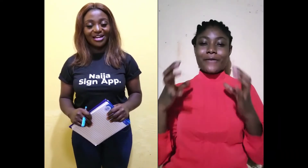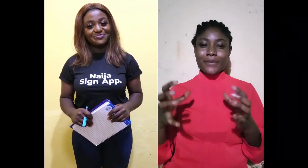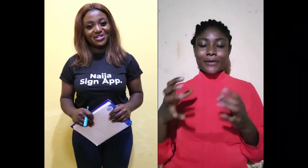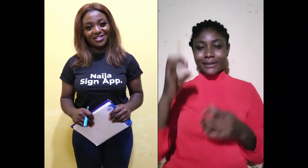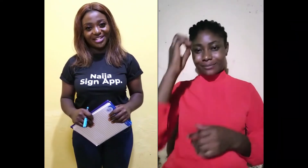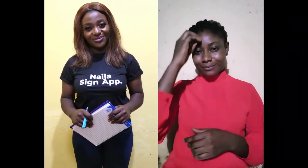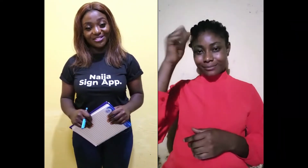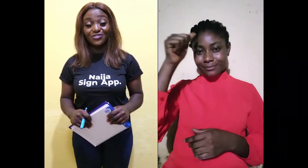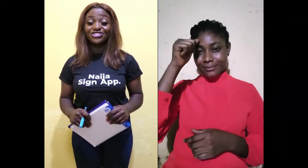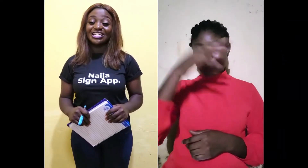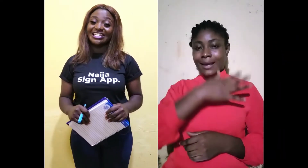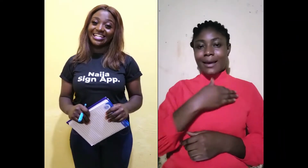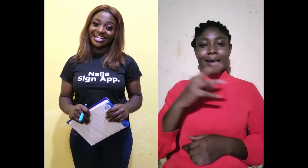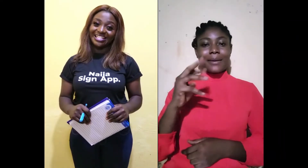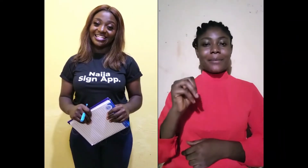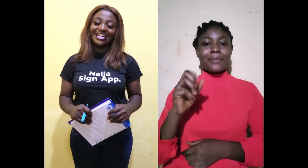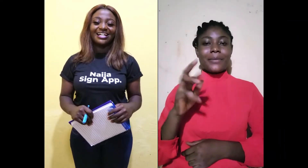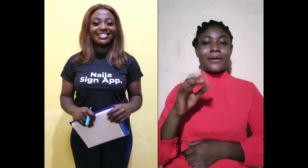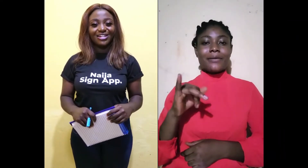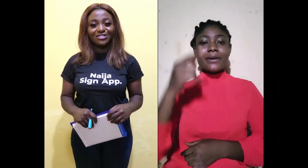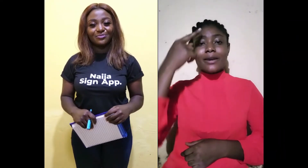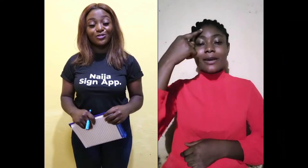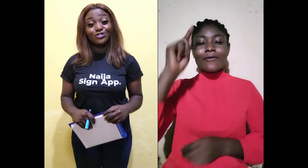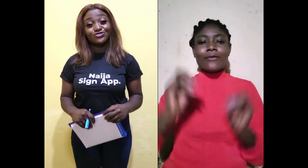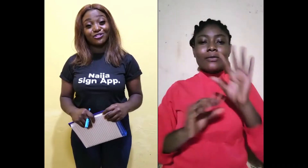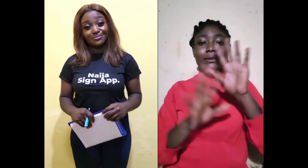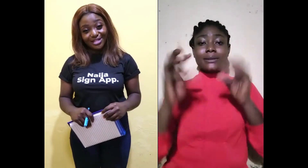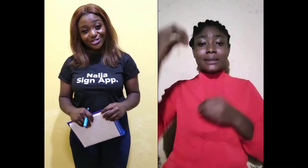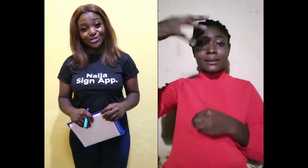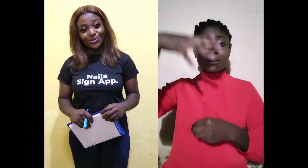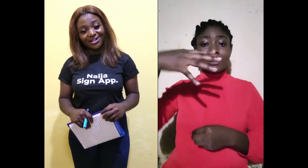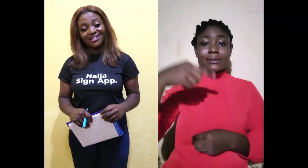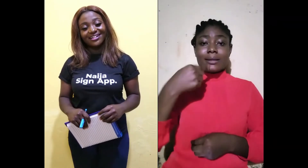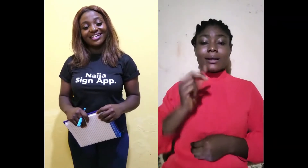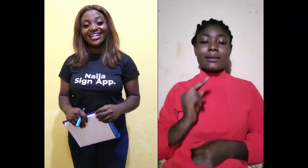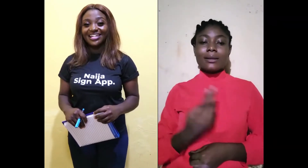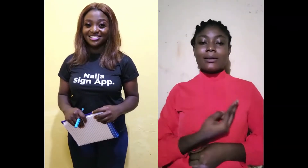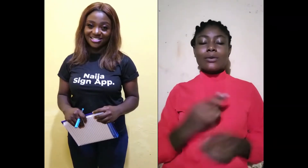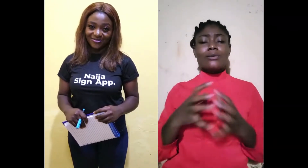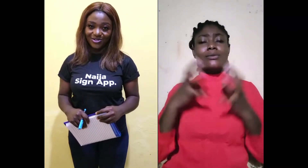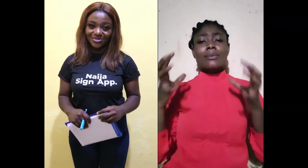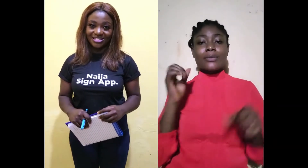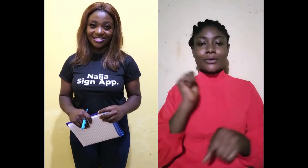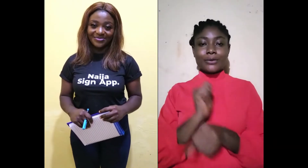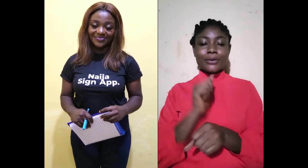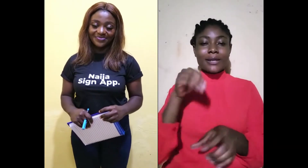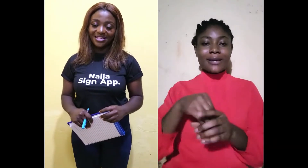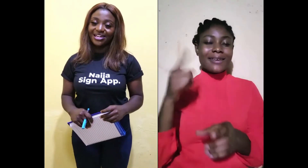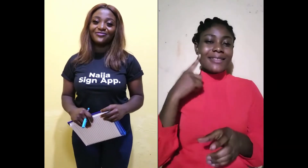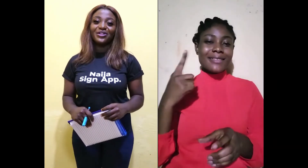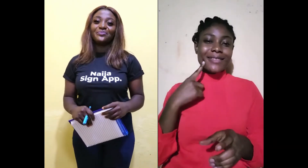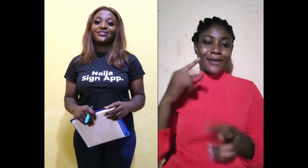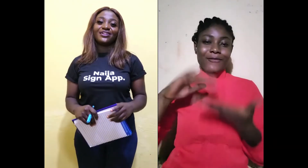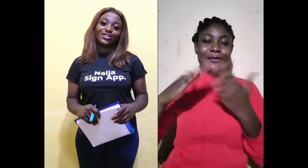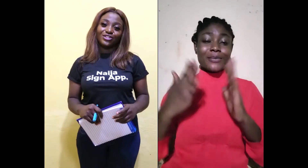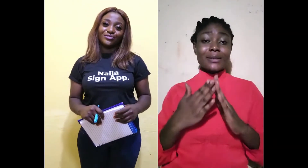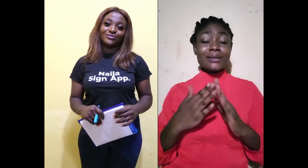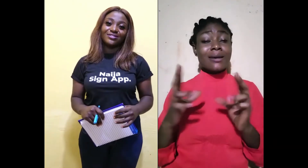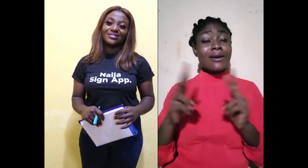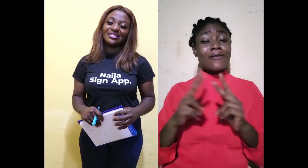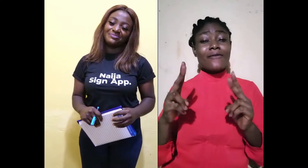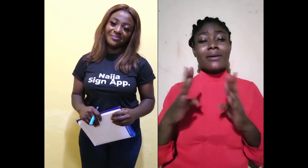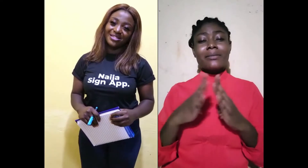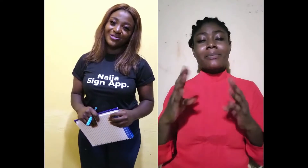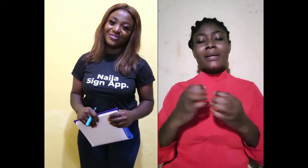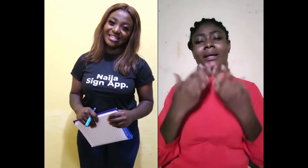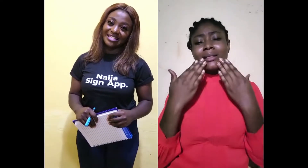Asonye and Mary Edwards, for shedding light and telling us about your tremendous work in the deaf community. A very big thank you